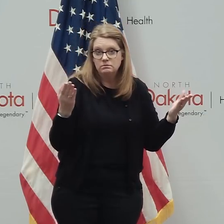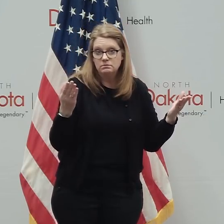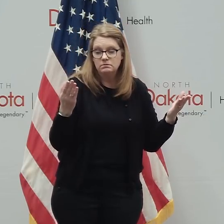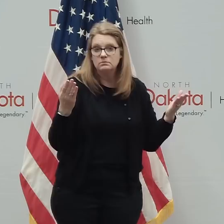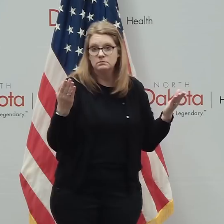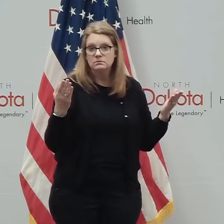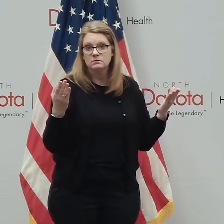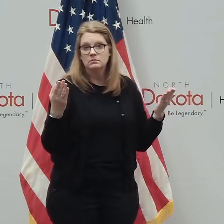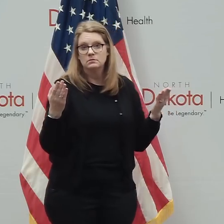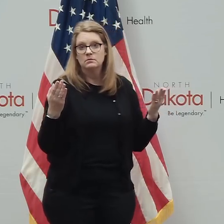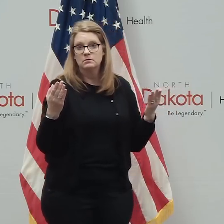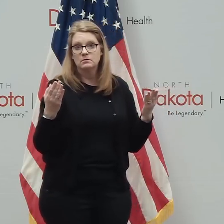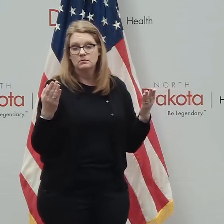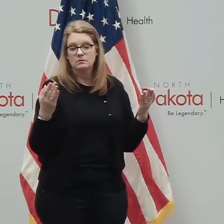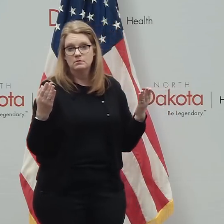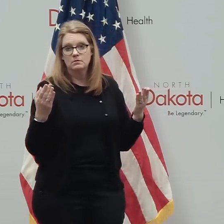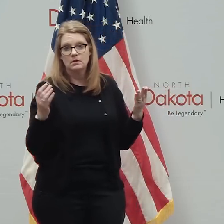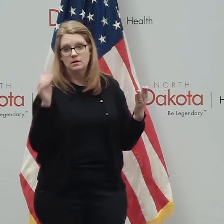We created